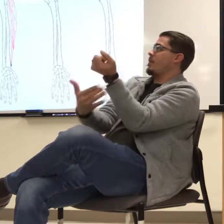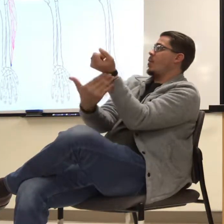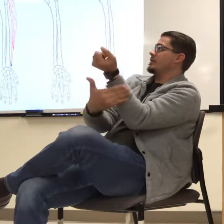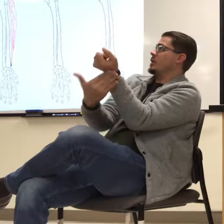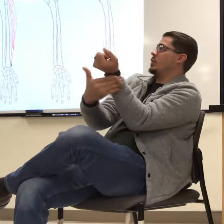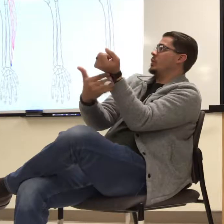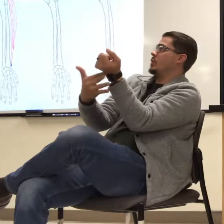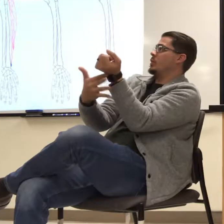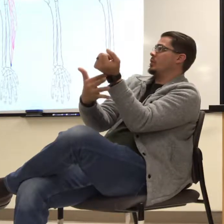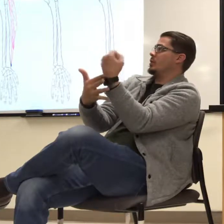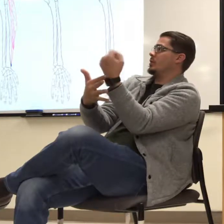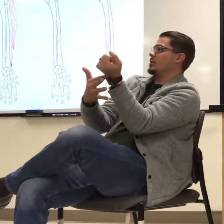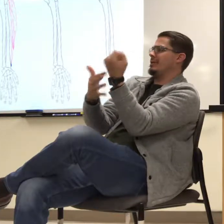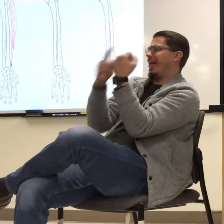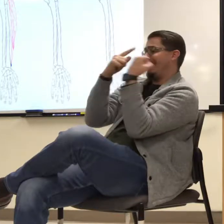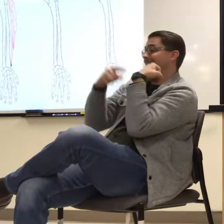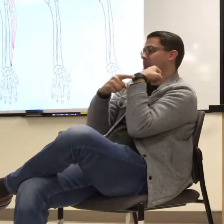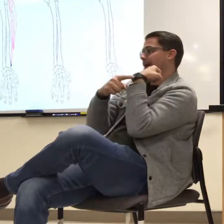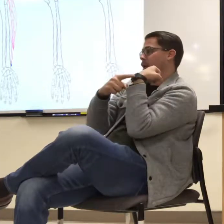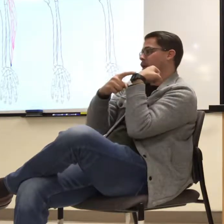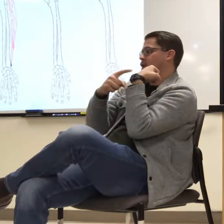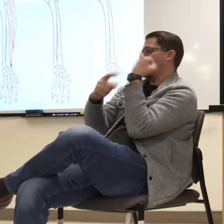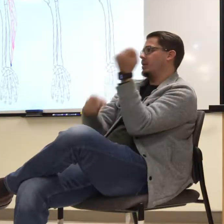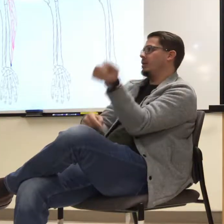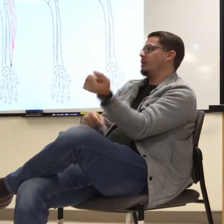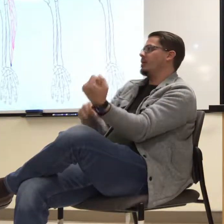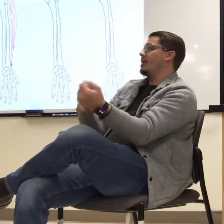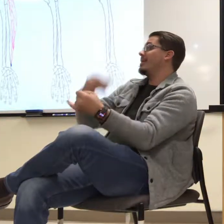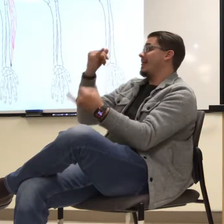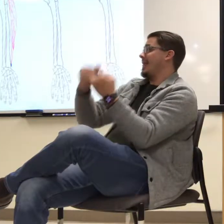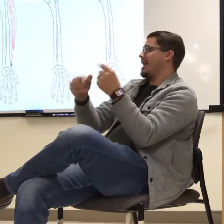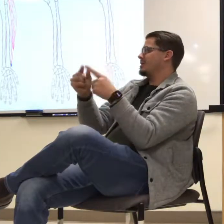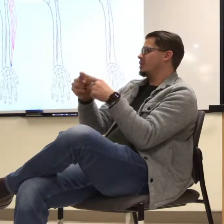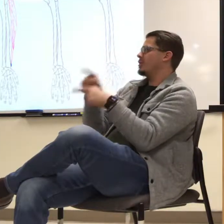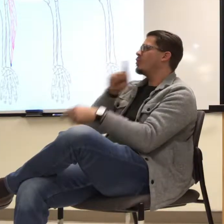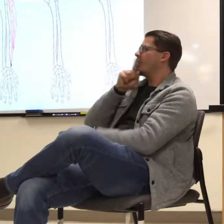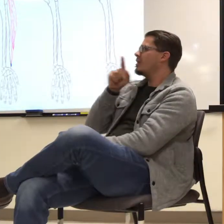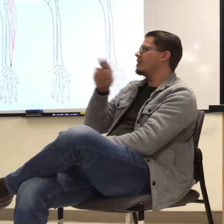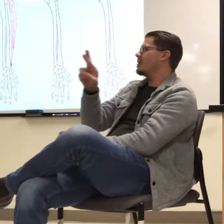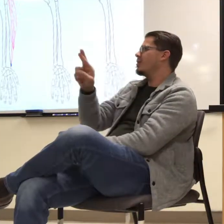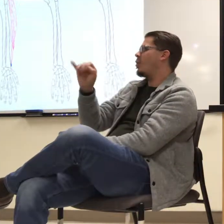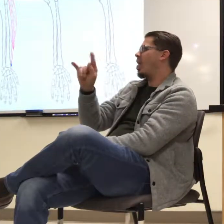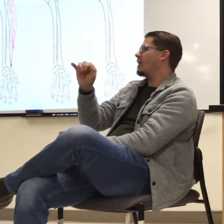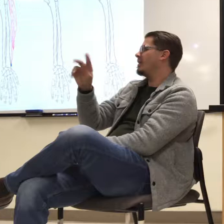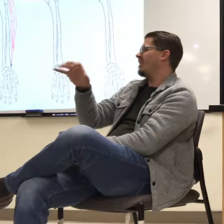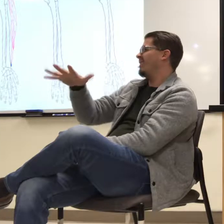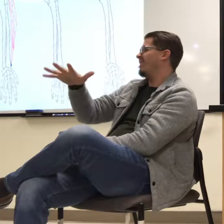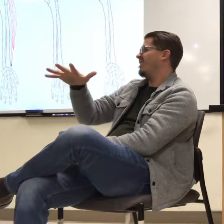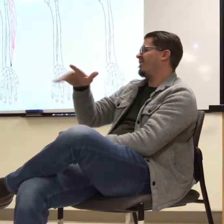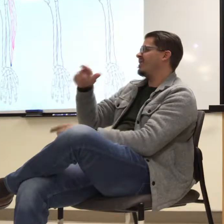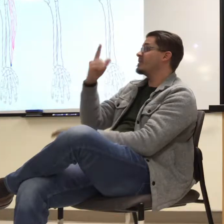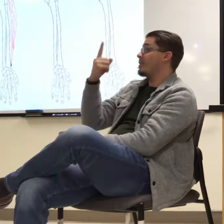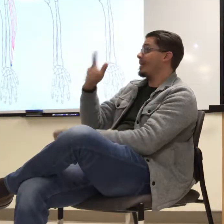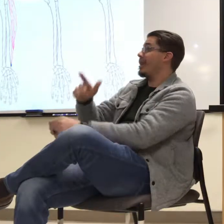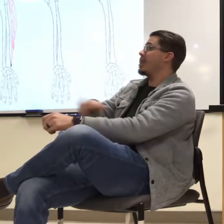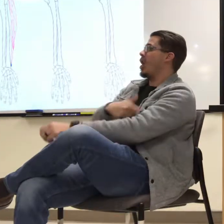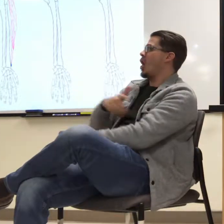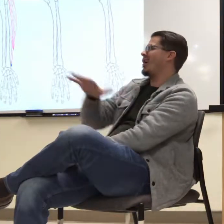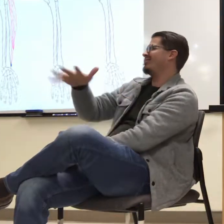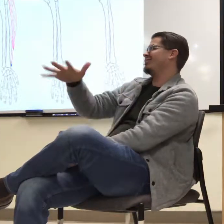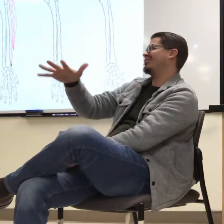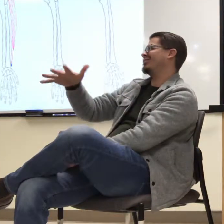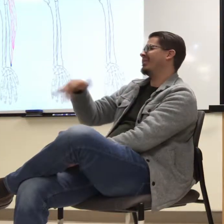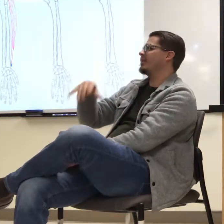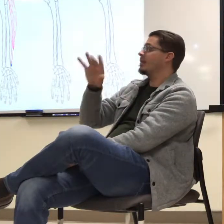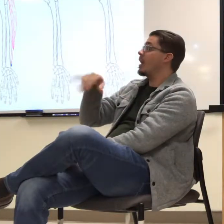forearm. The last term is a relative term, something that is long. This